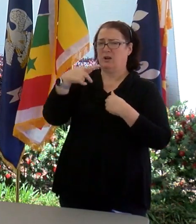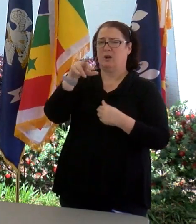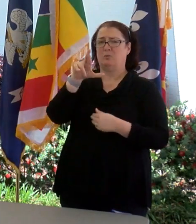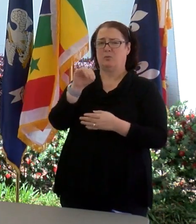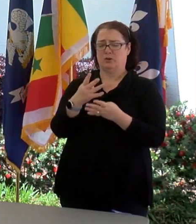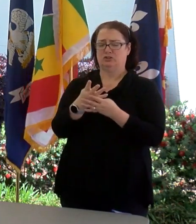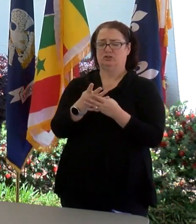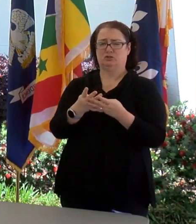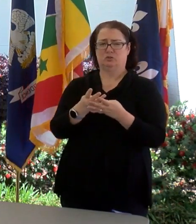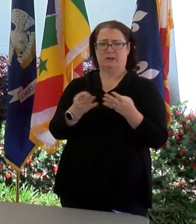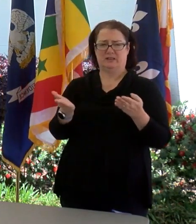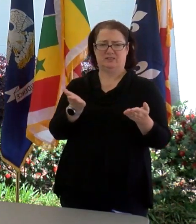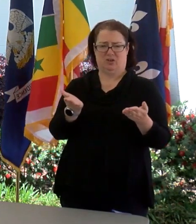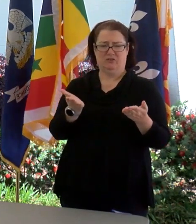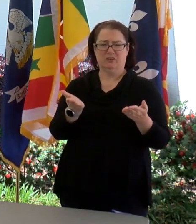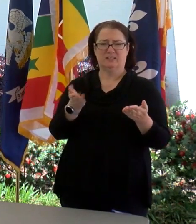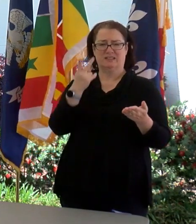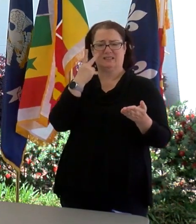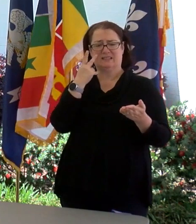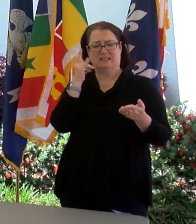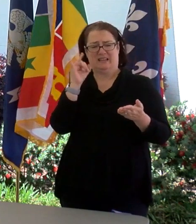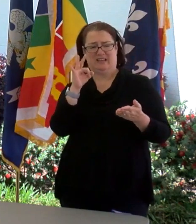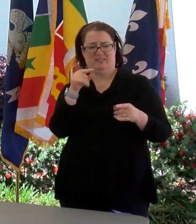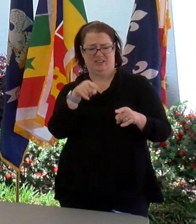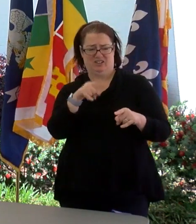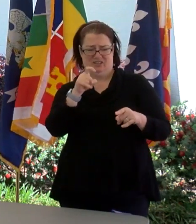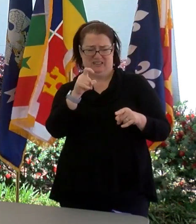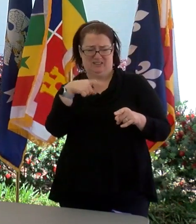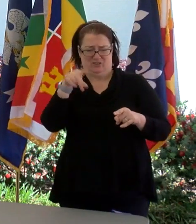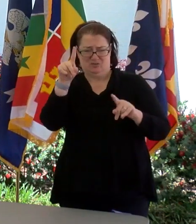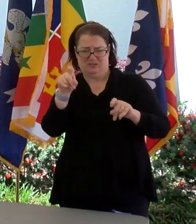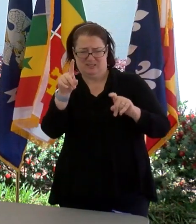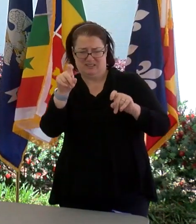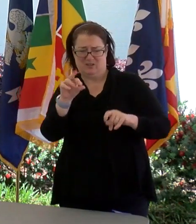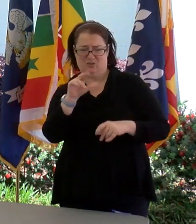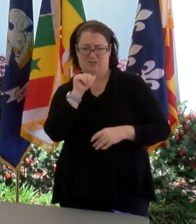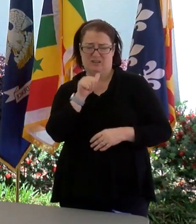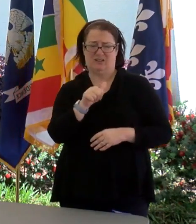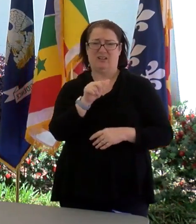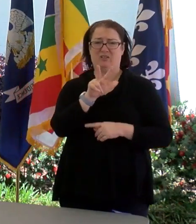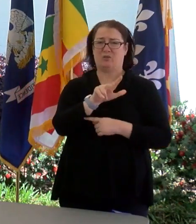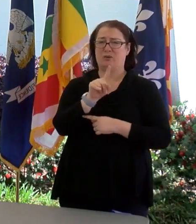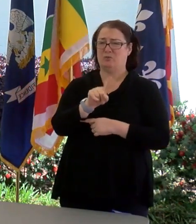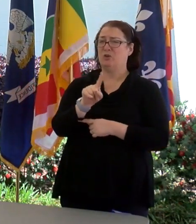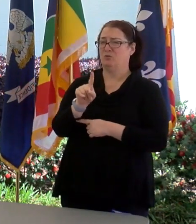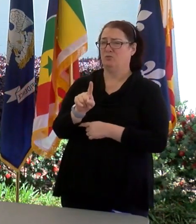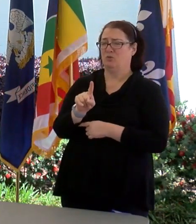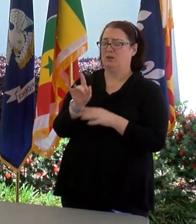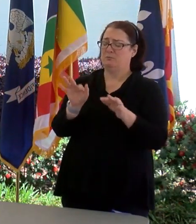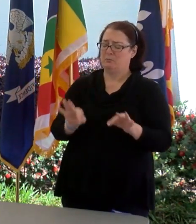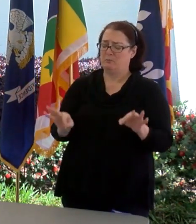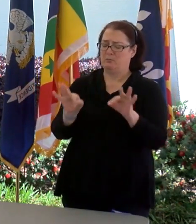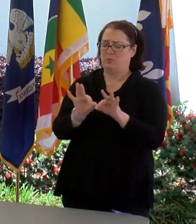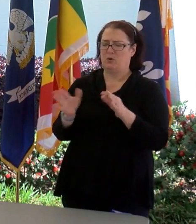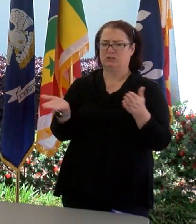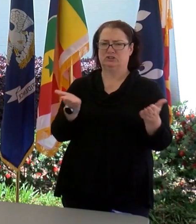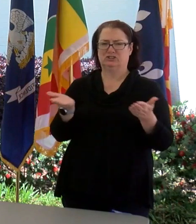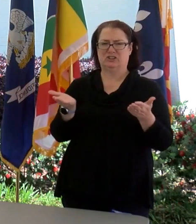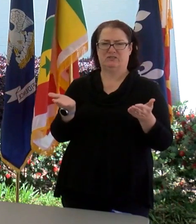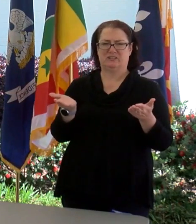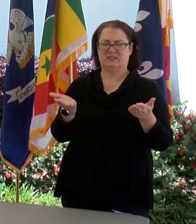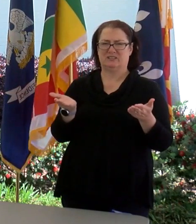available to help determine whether individuals need to be tested. 311 is an important service since